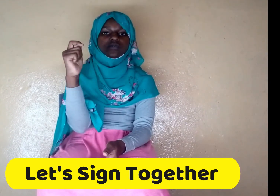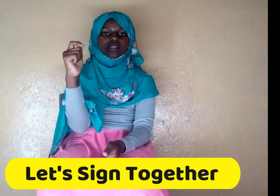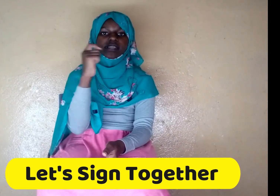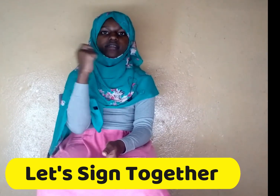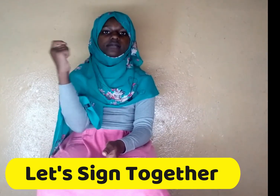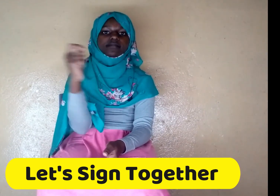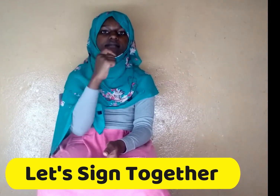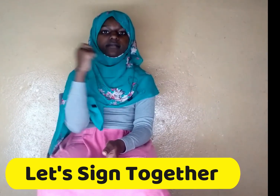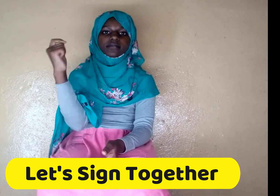Tuesday.